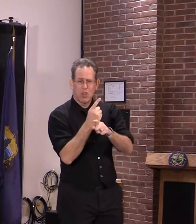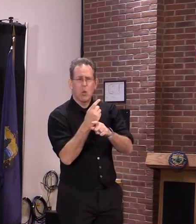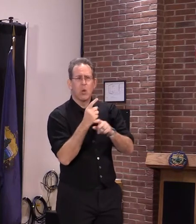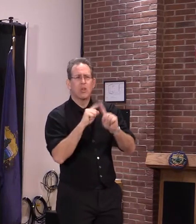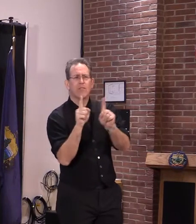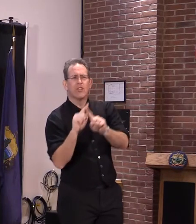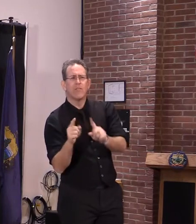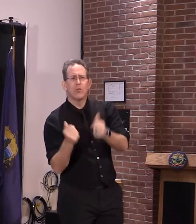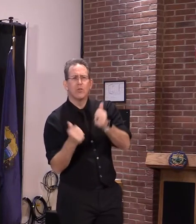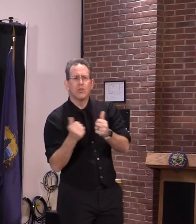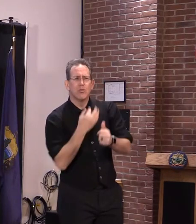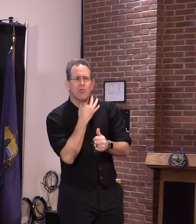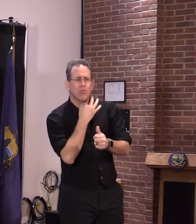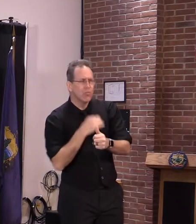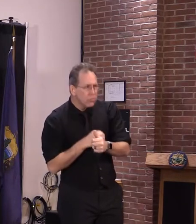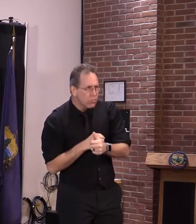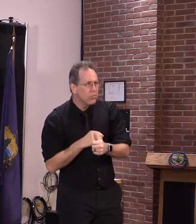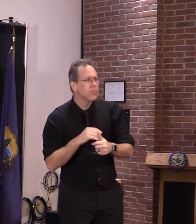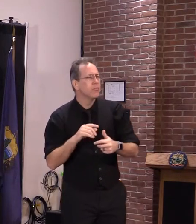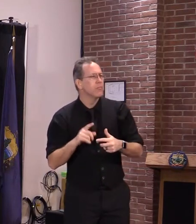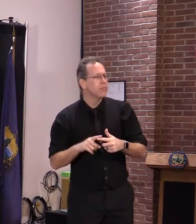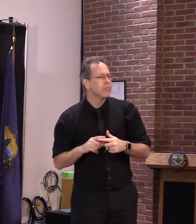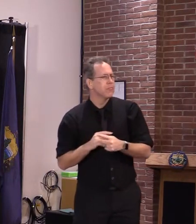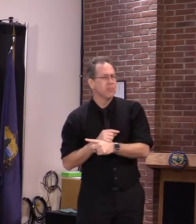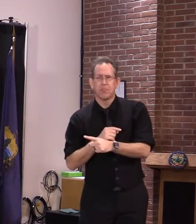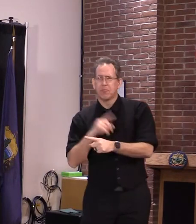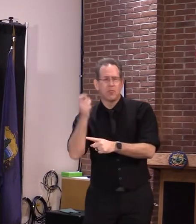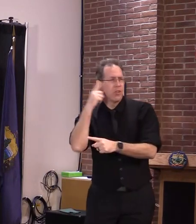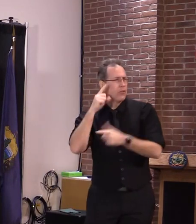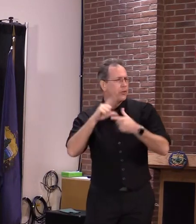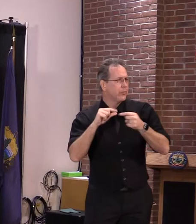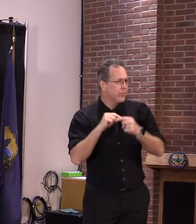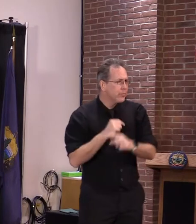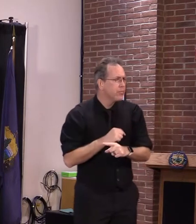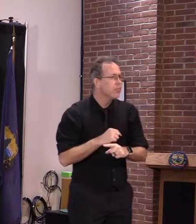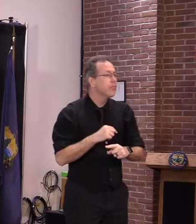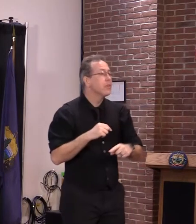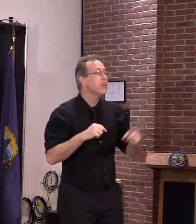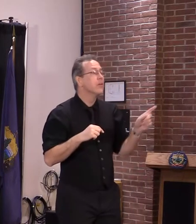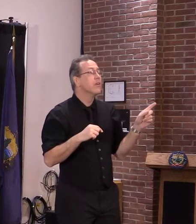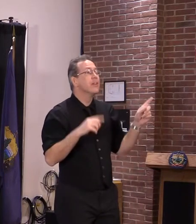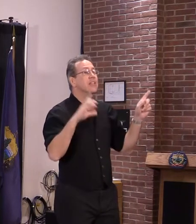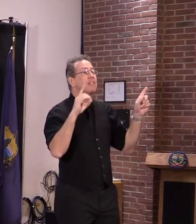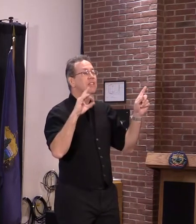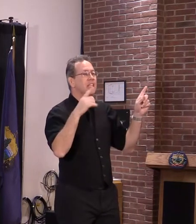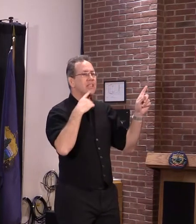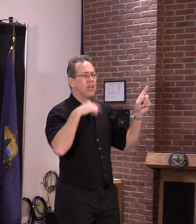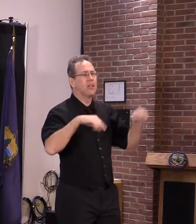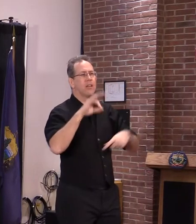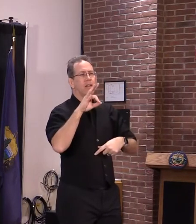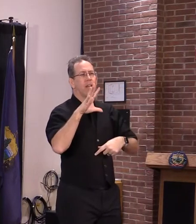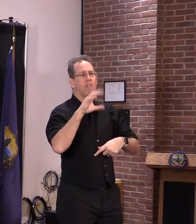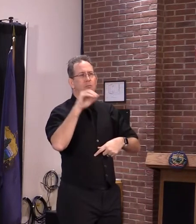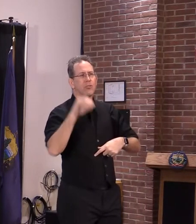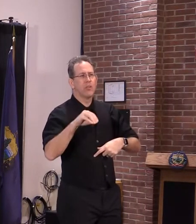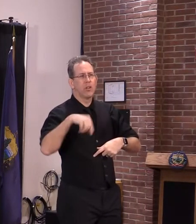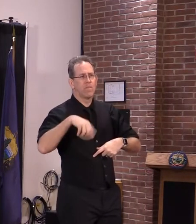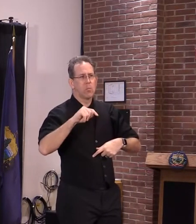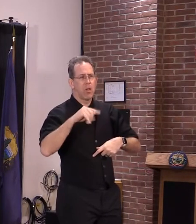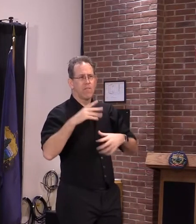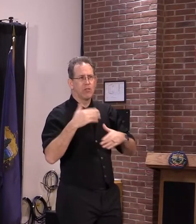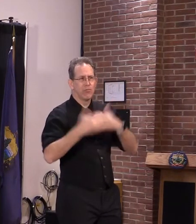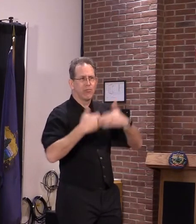in my remarks, I mentioned the CDC has us at 95%. In terms of those who have